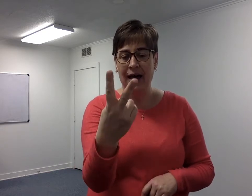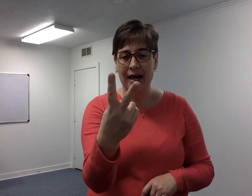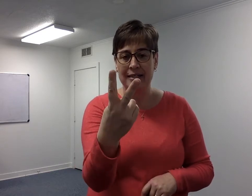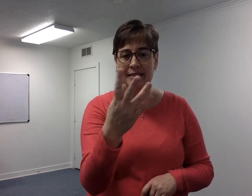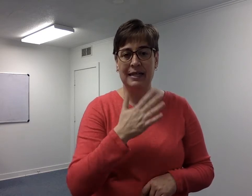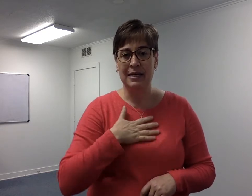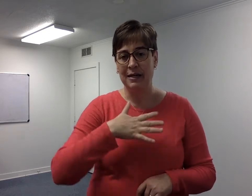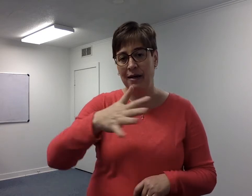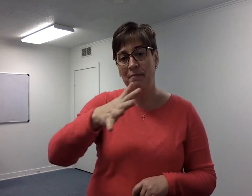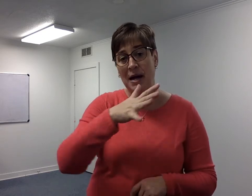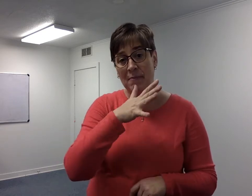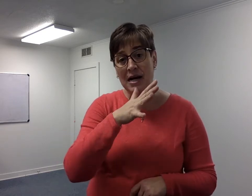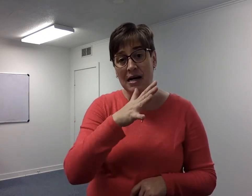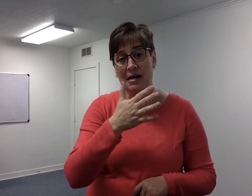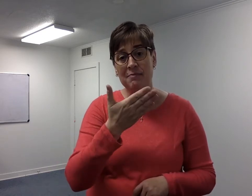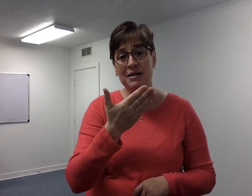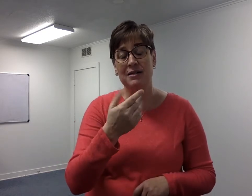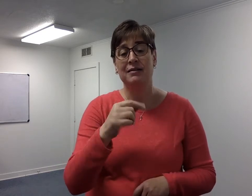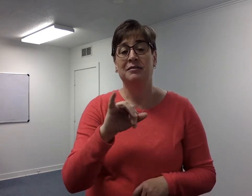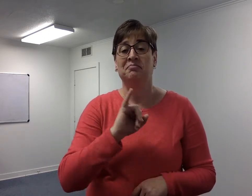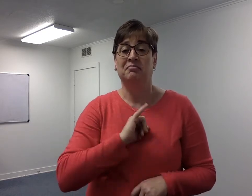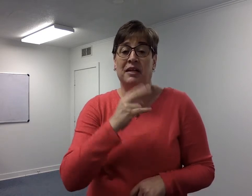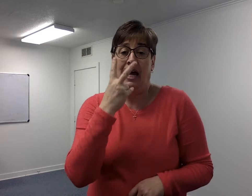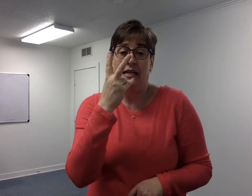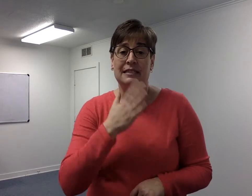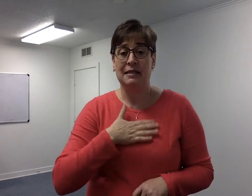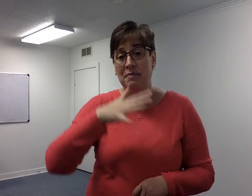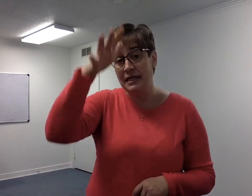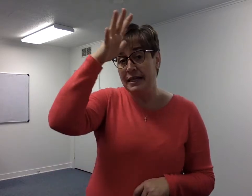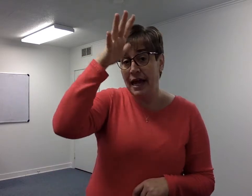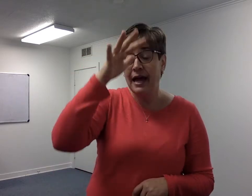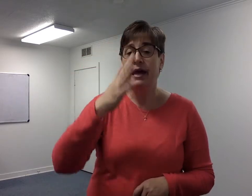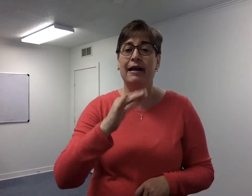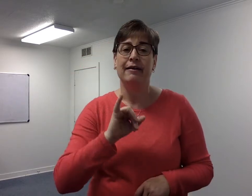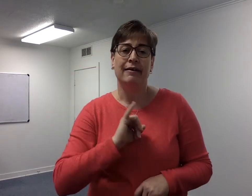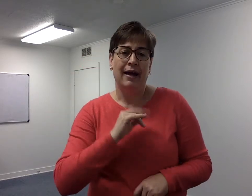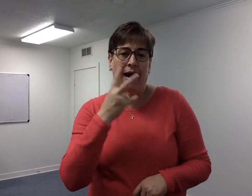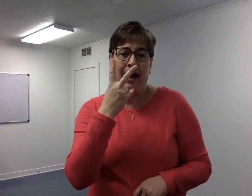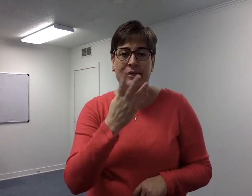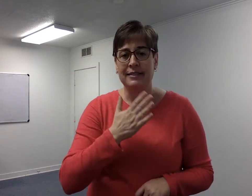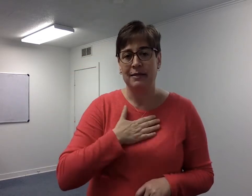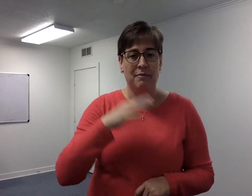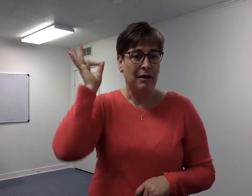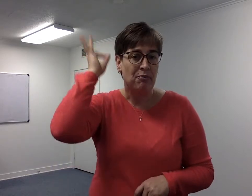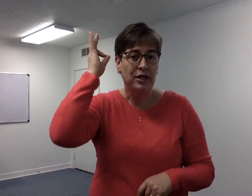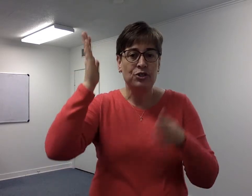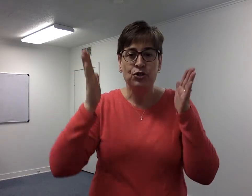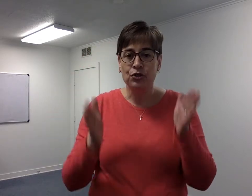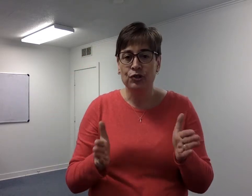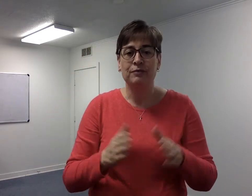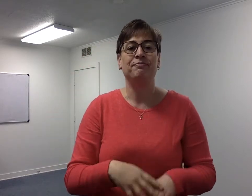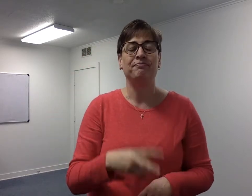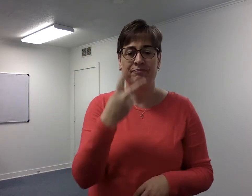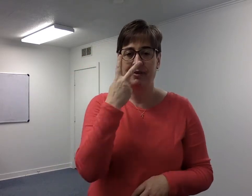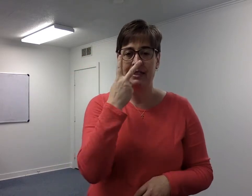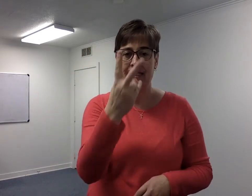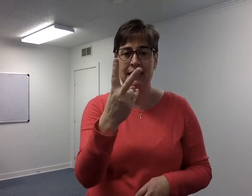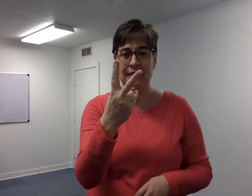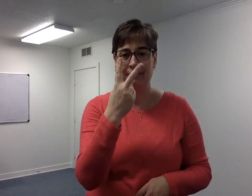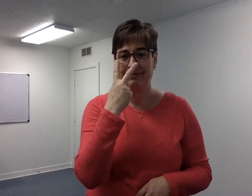I see my mom. I see my dad. I see my preacher. See,